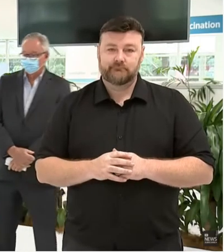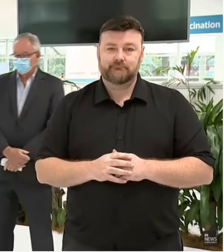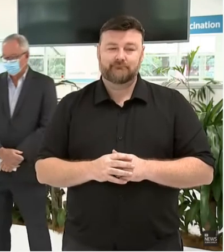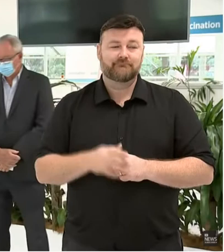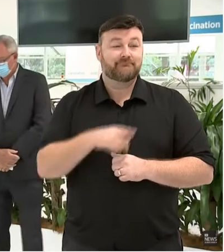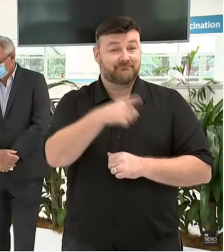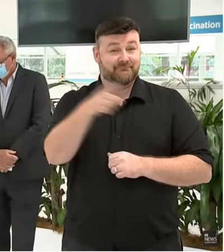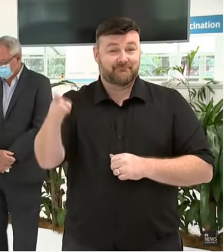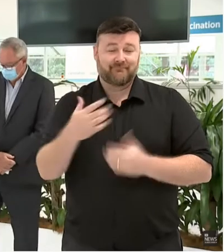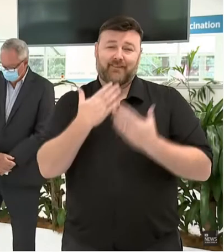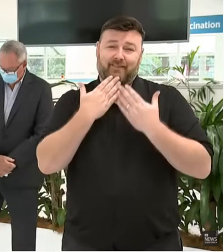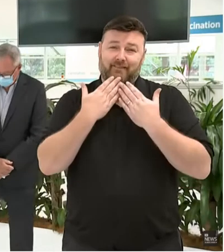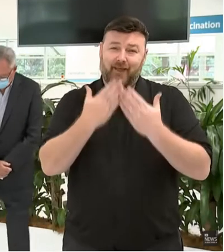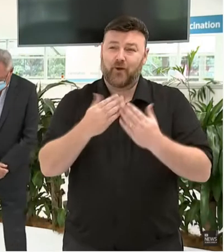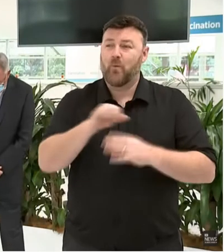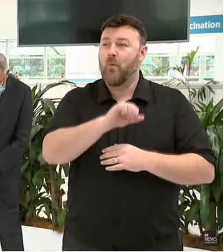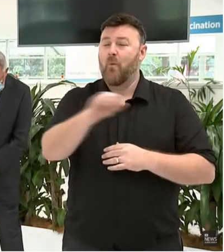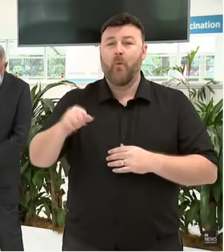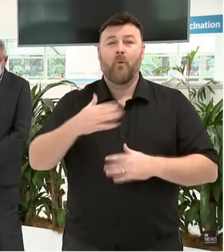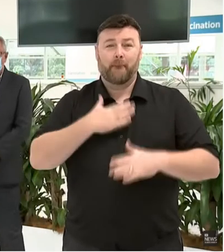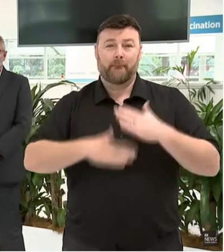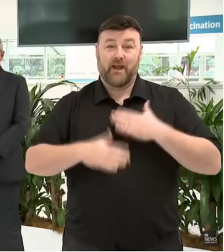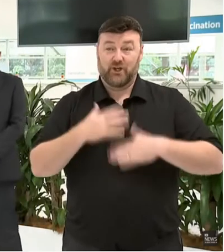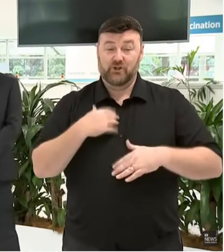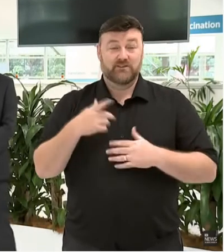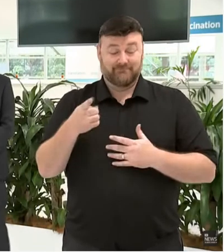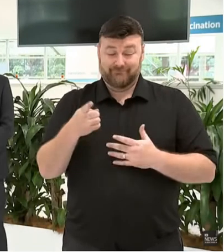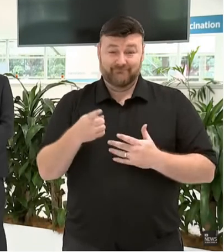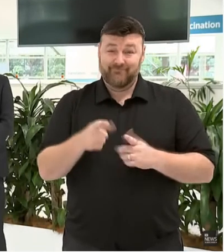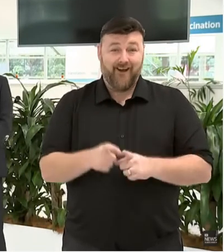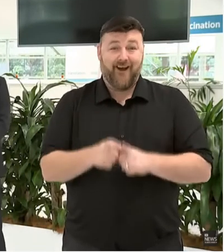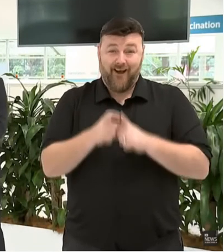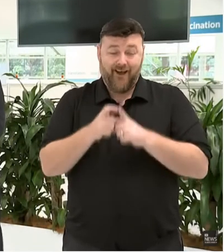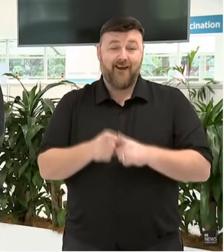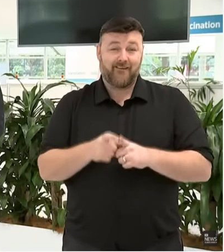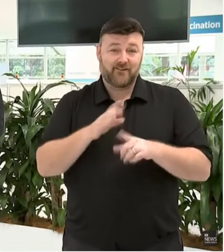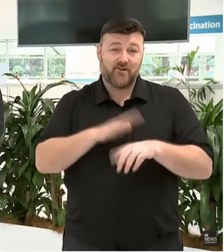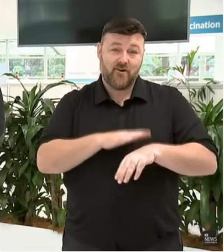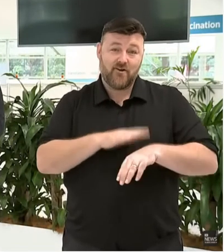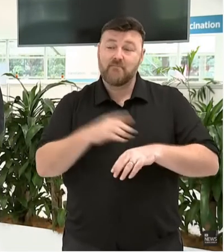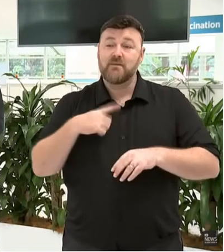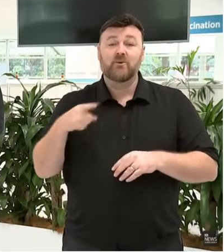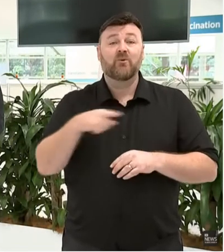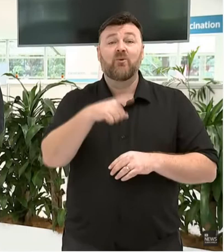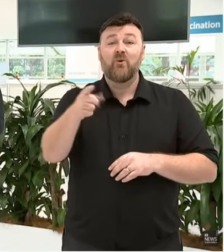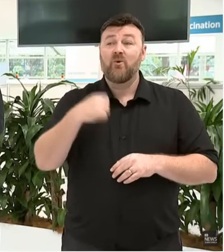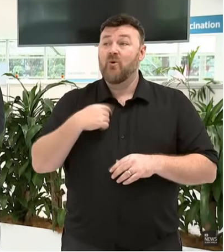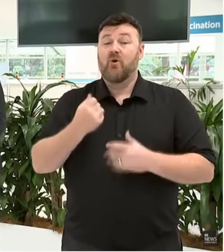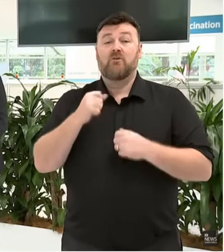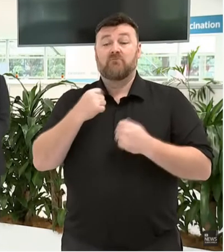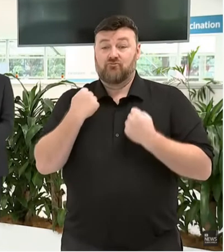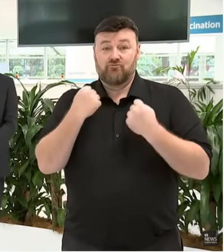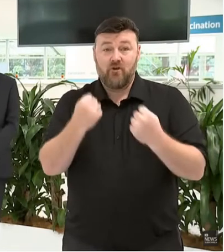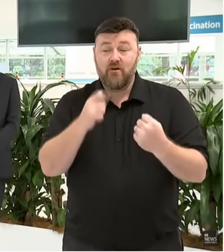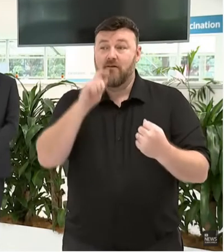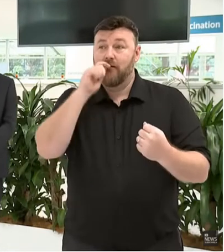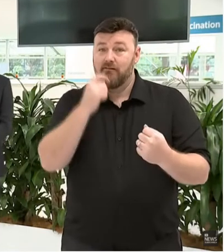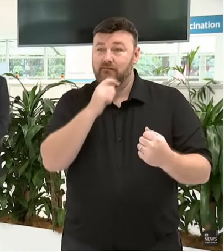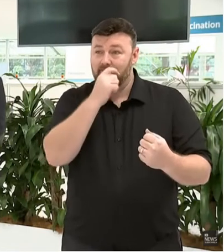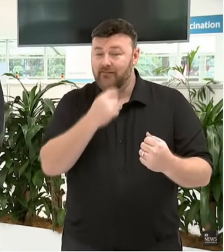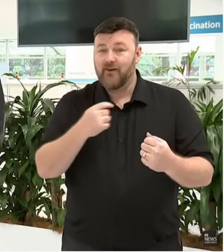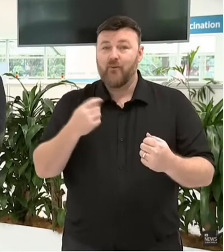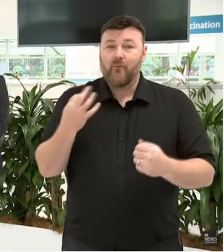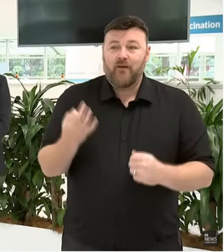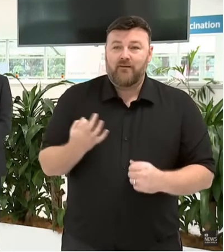showing. It is a challenge and some of those queues are hours long, and that's why our key message today is if you don't need a test,